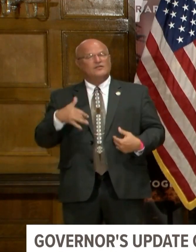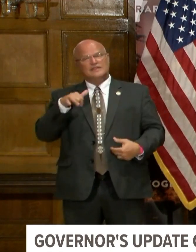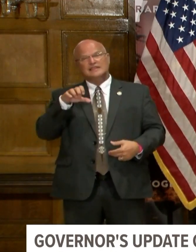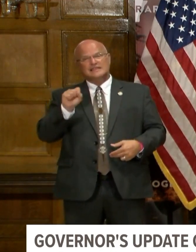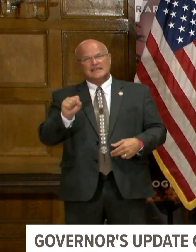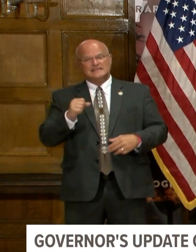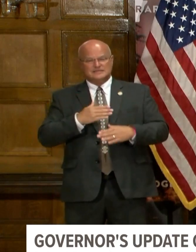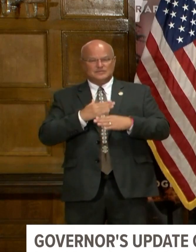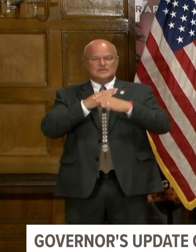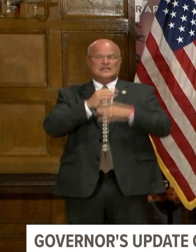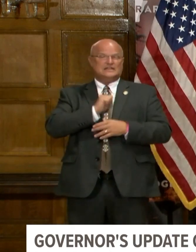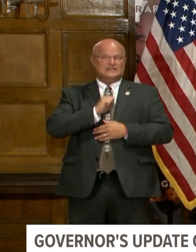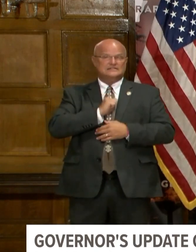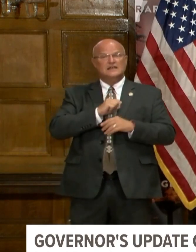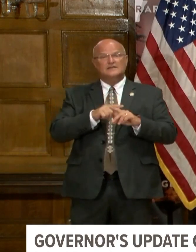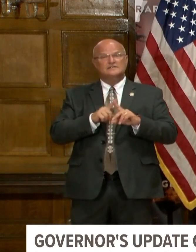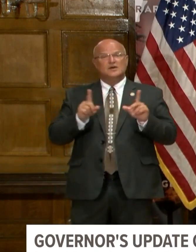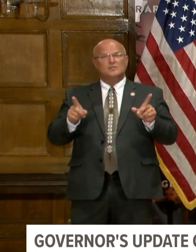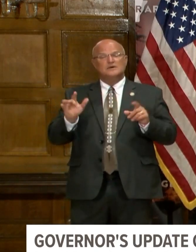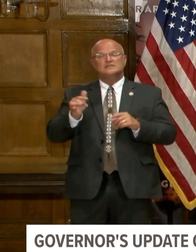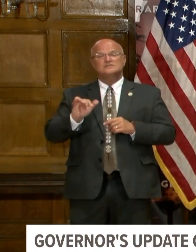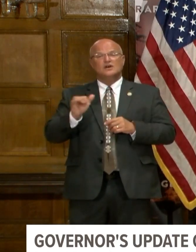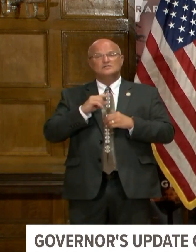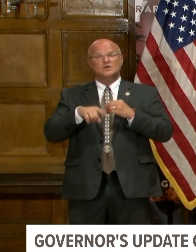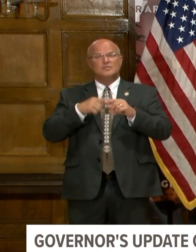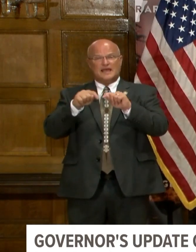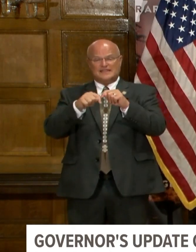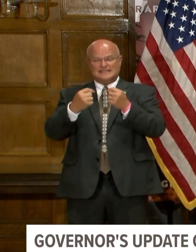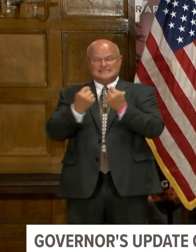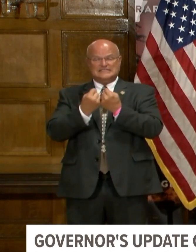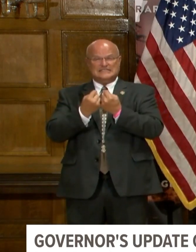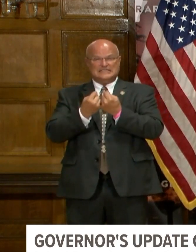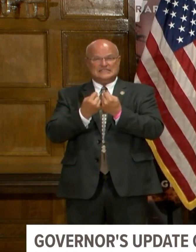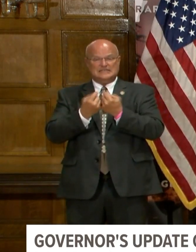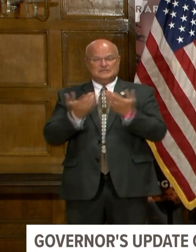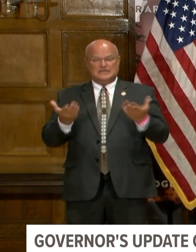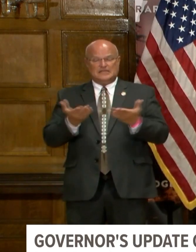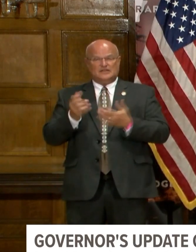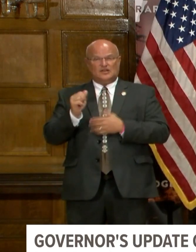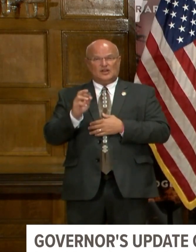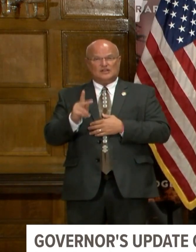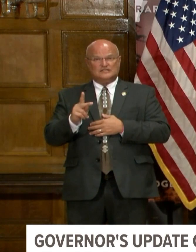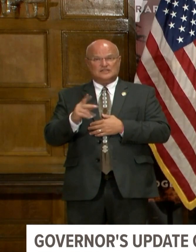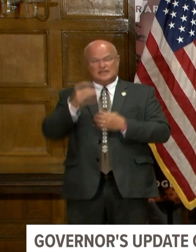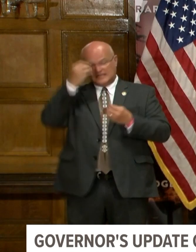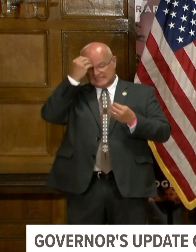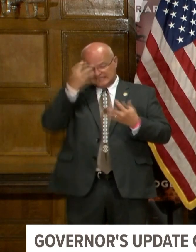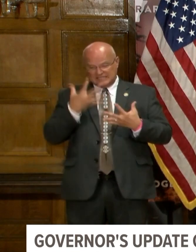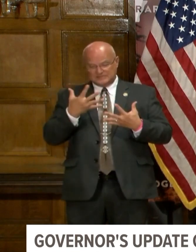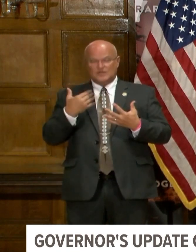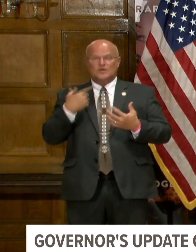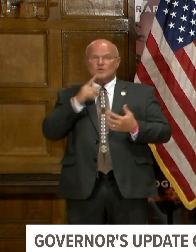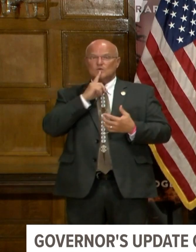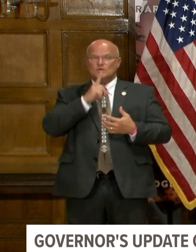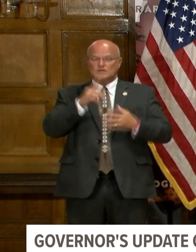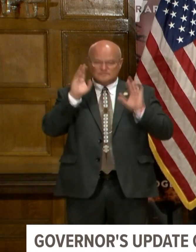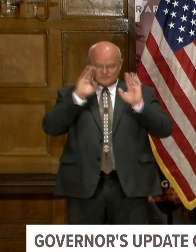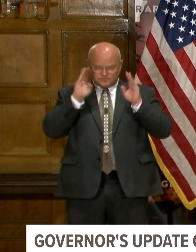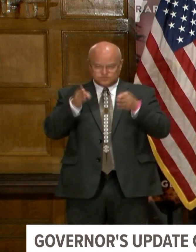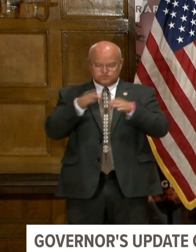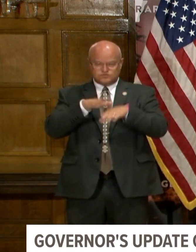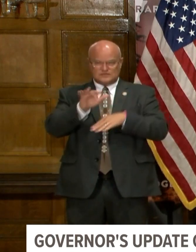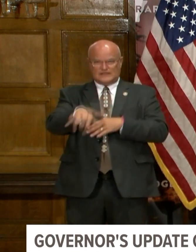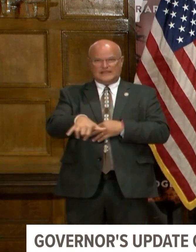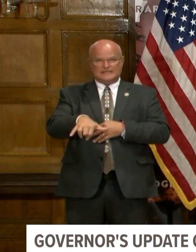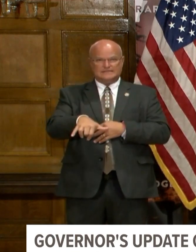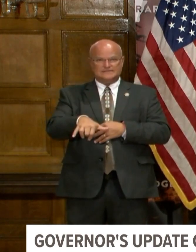and to protect ourselves, but it's also about the team effort here in Arkansas, and it just tells me we have to really be focused on